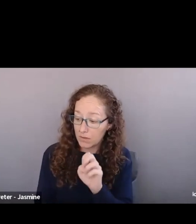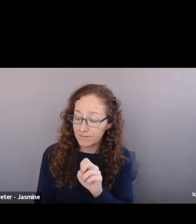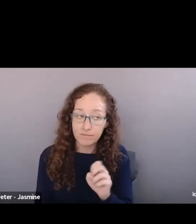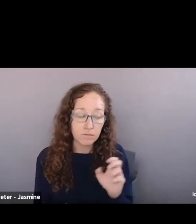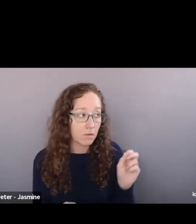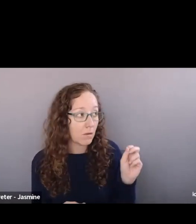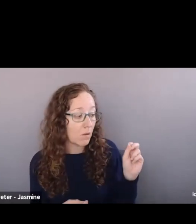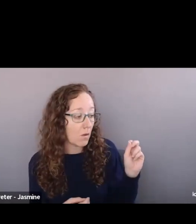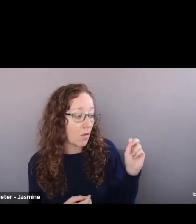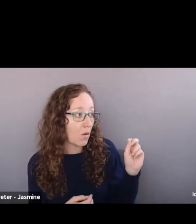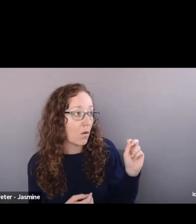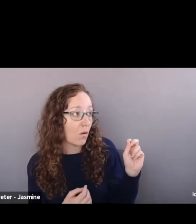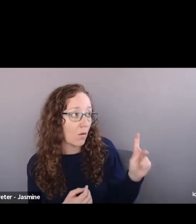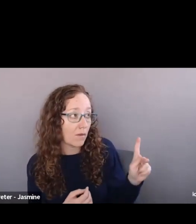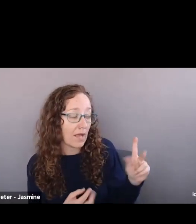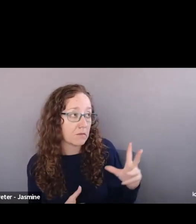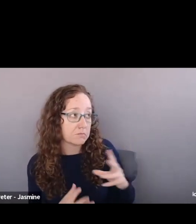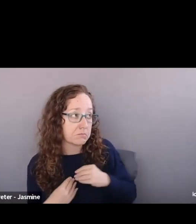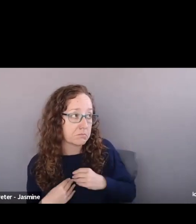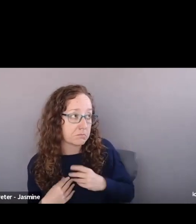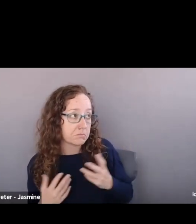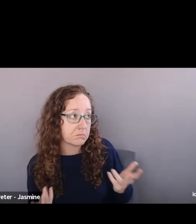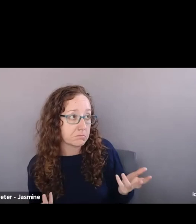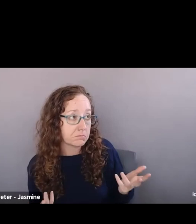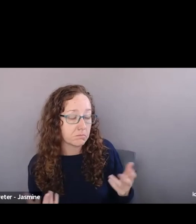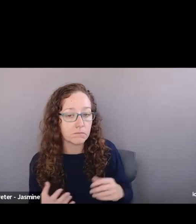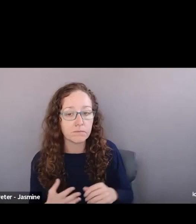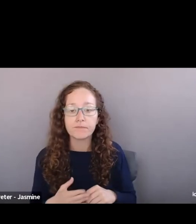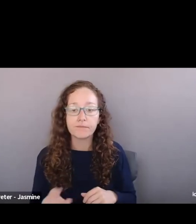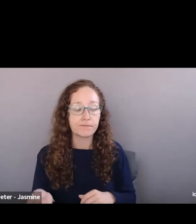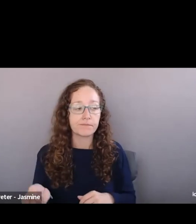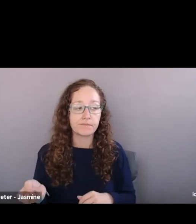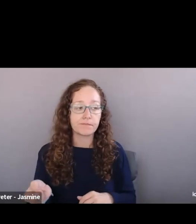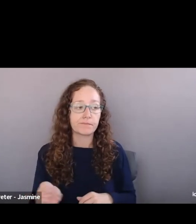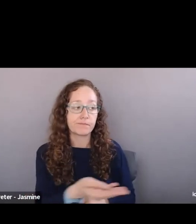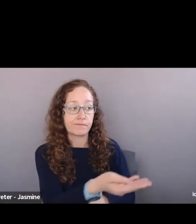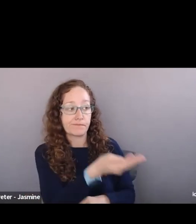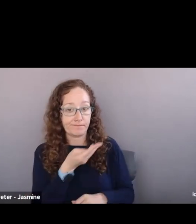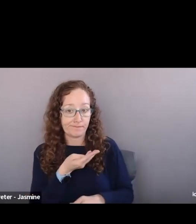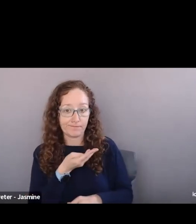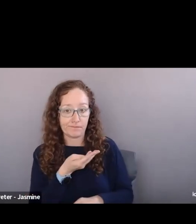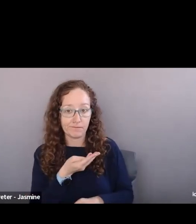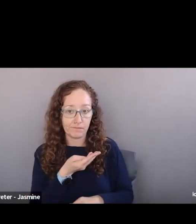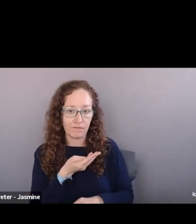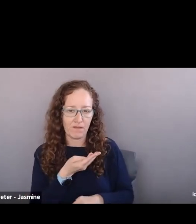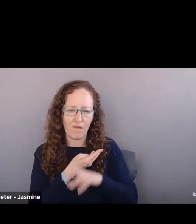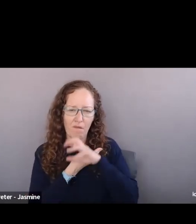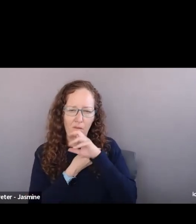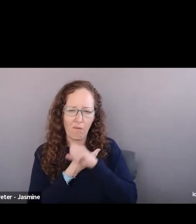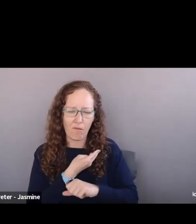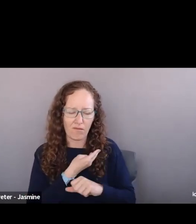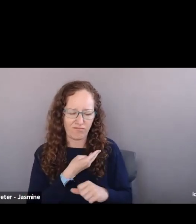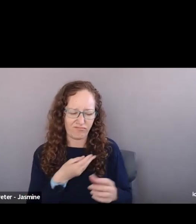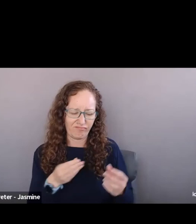"Okay, yes, okay, I'll take the flute." I was handed an old, dull, and dented flute on